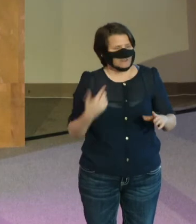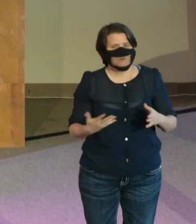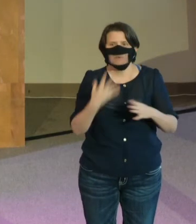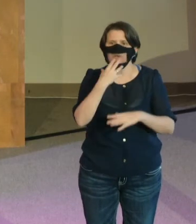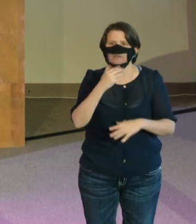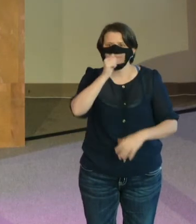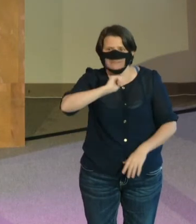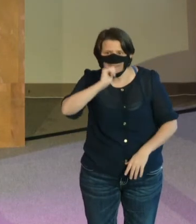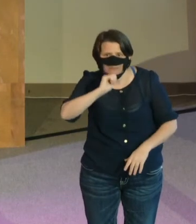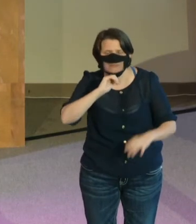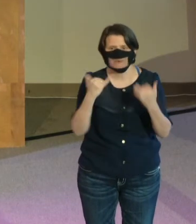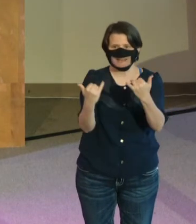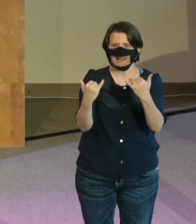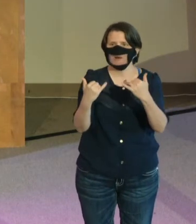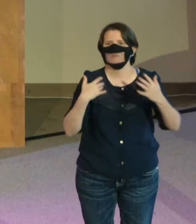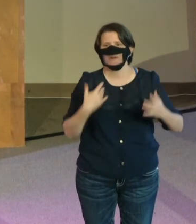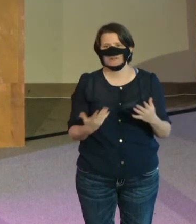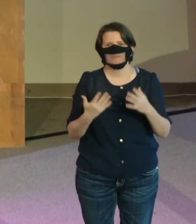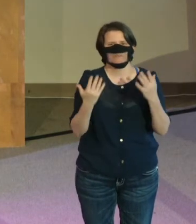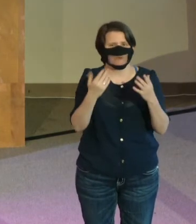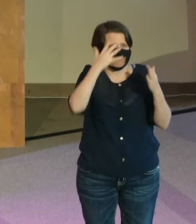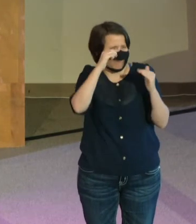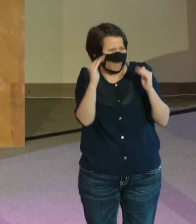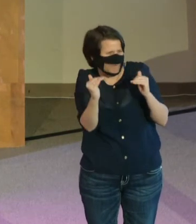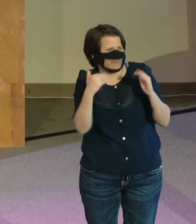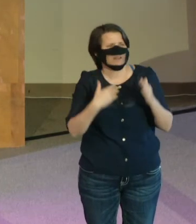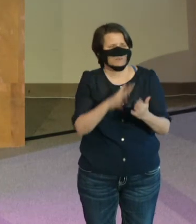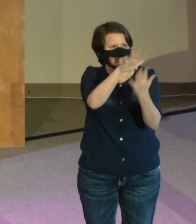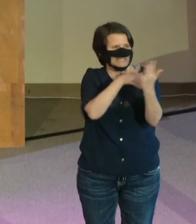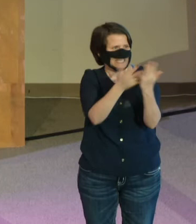hopefully we will be able to reschedule that at some point in the near future.